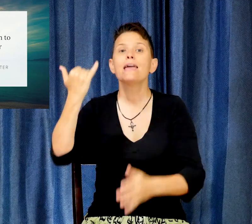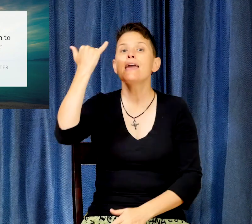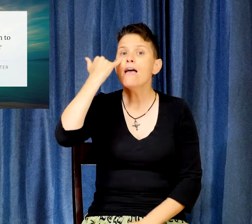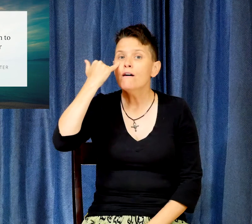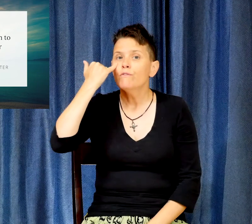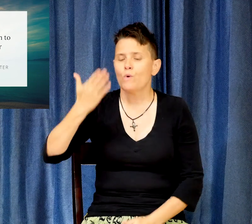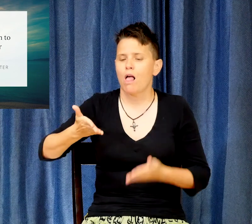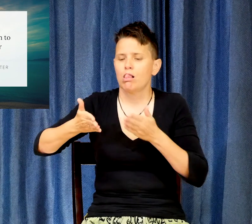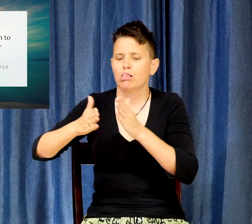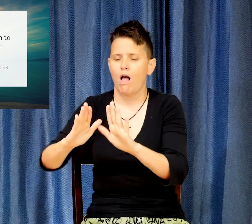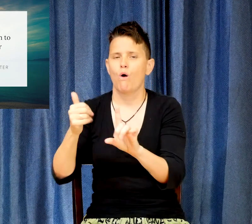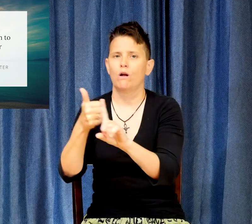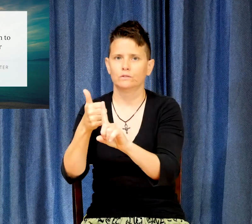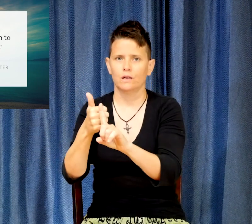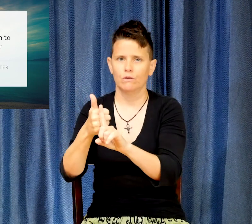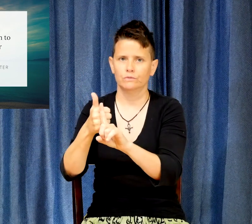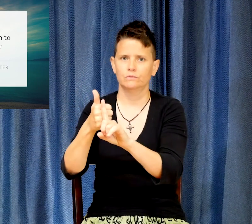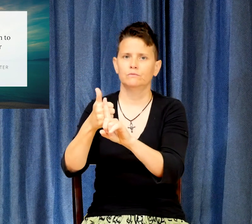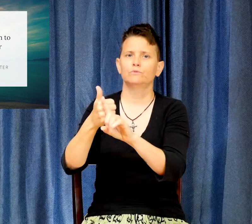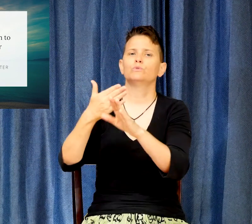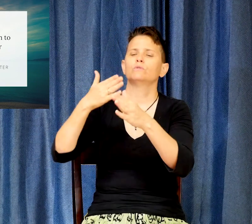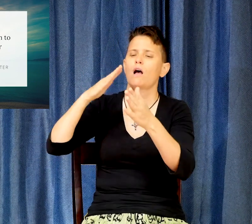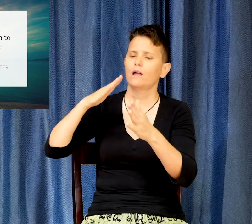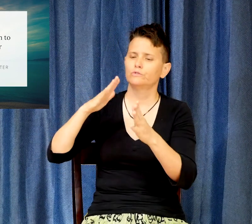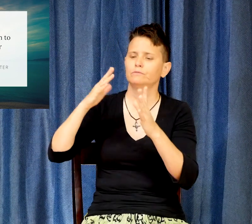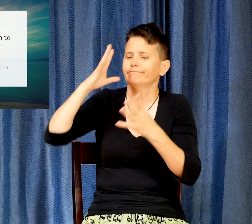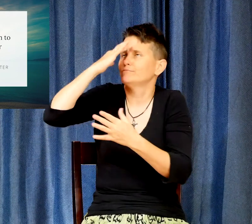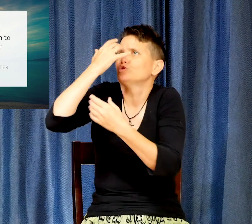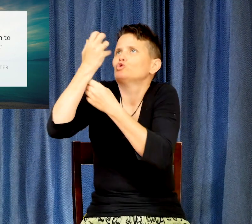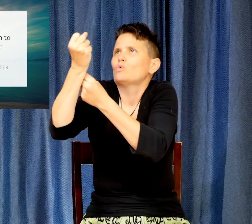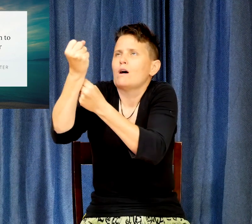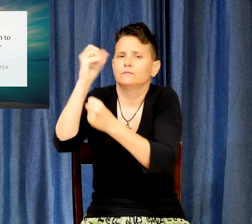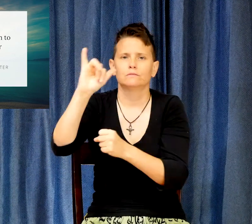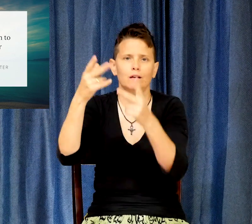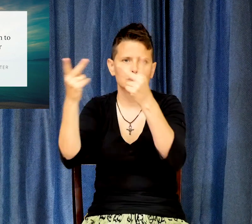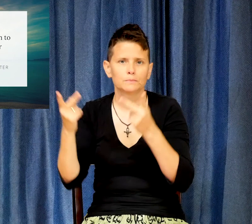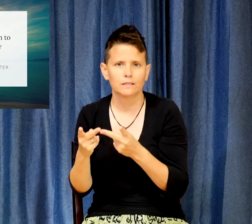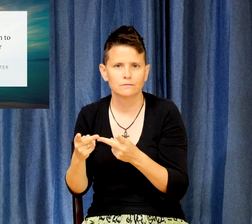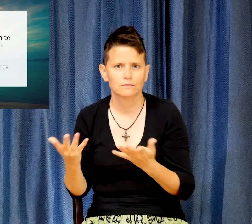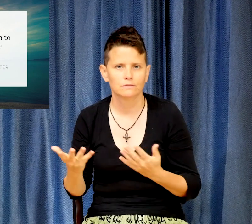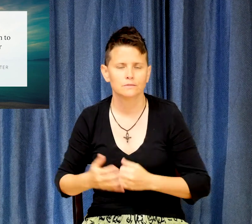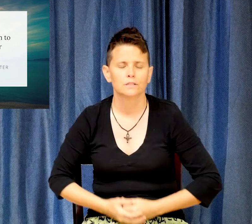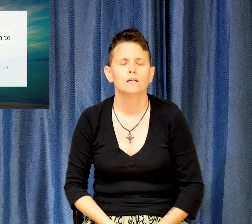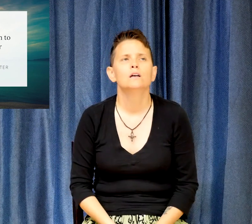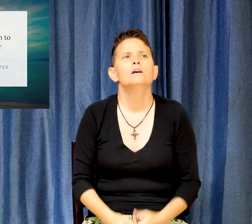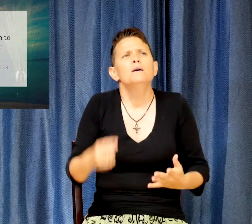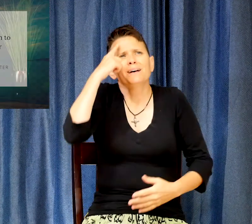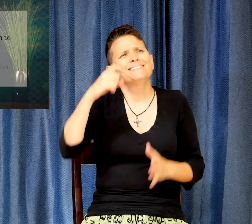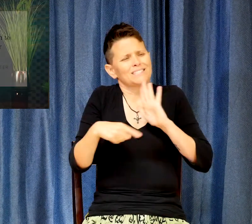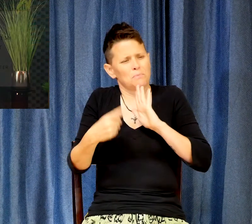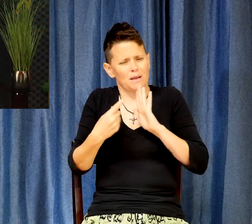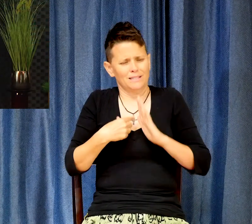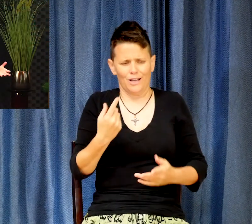lean into that space. Especially because in our human side of our lives, we can get stuck,